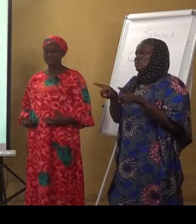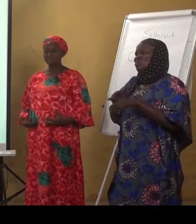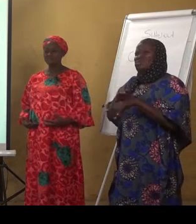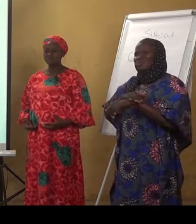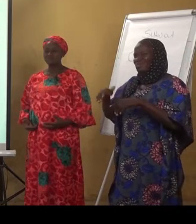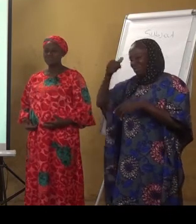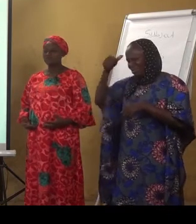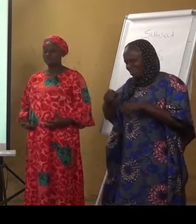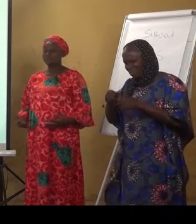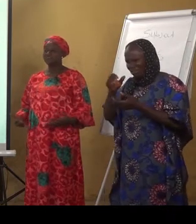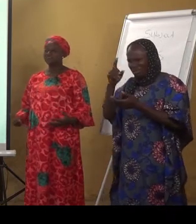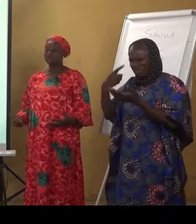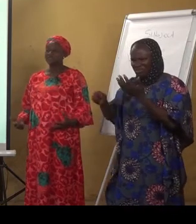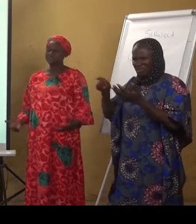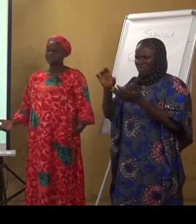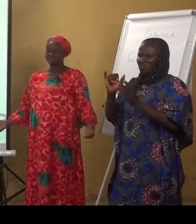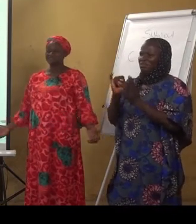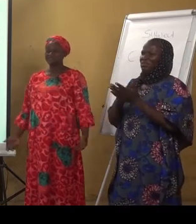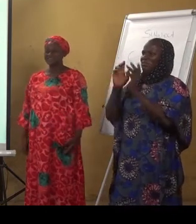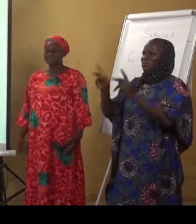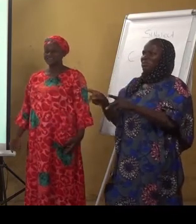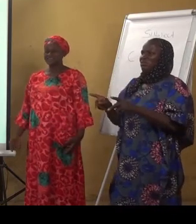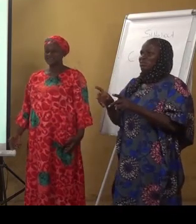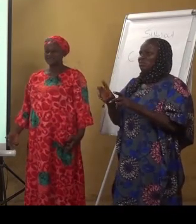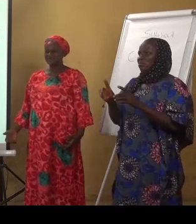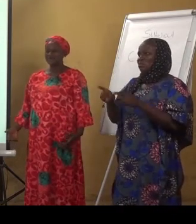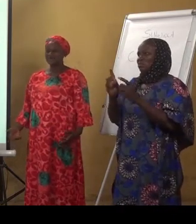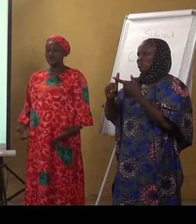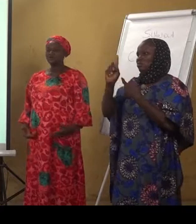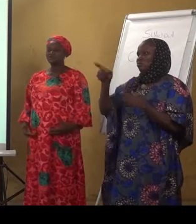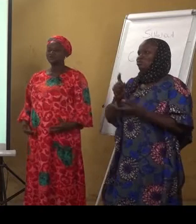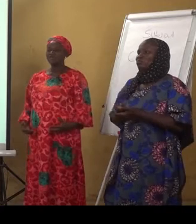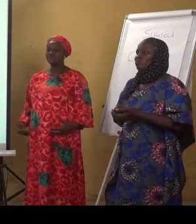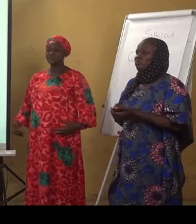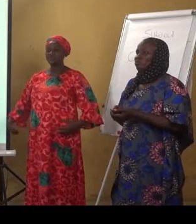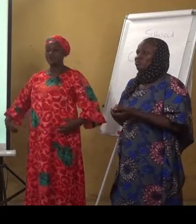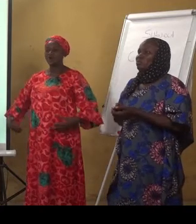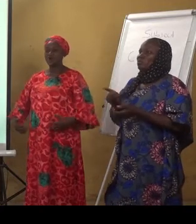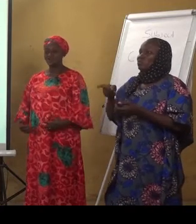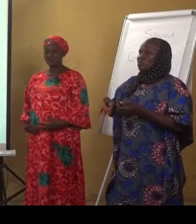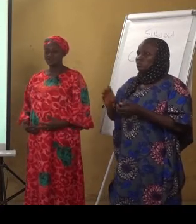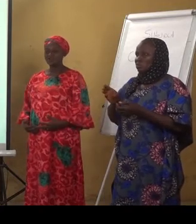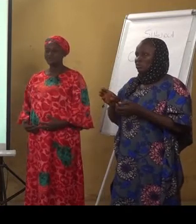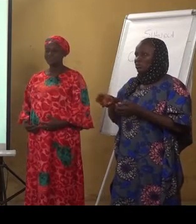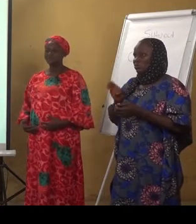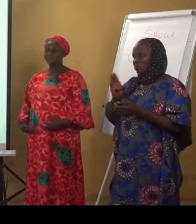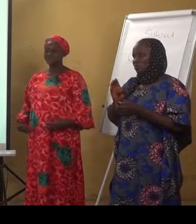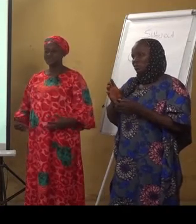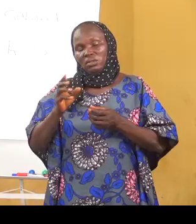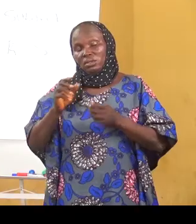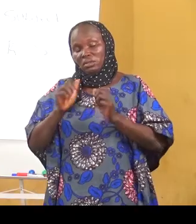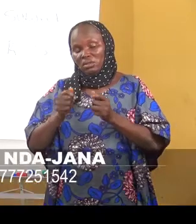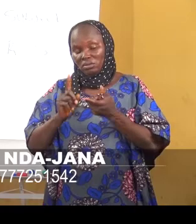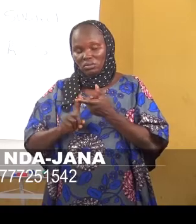pains, but you should be able to greet when that person's greet. Or you should be able to even hug when that